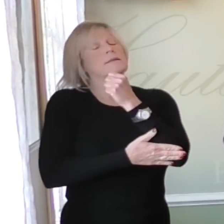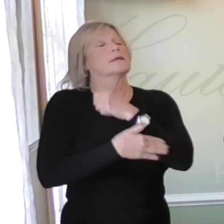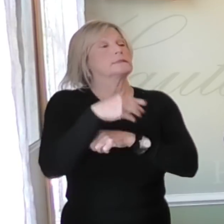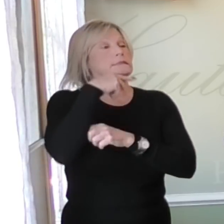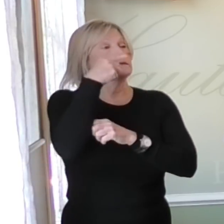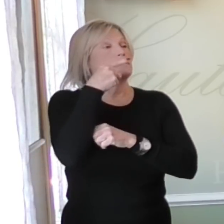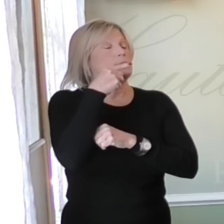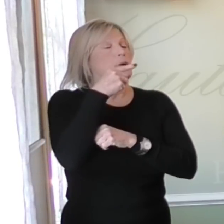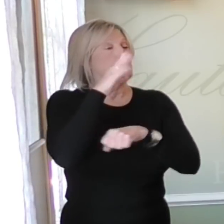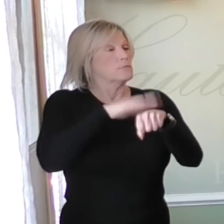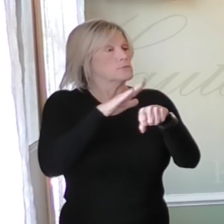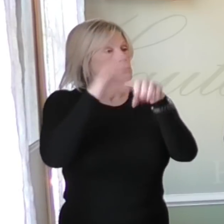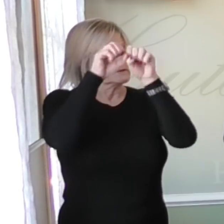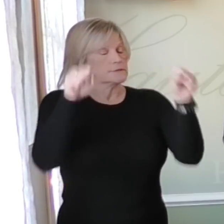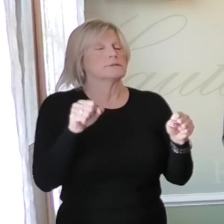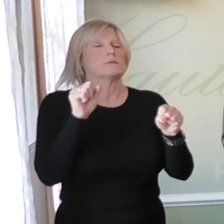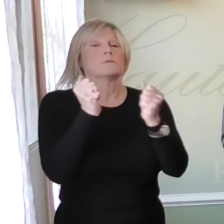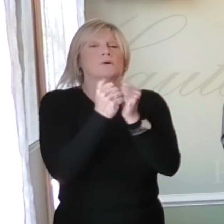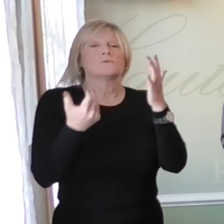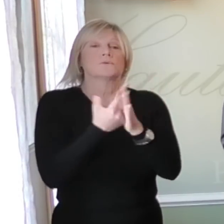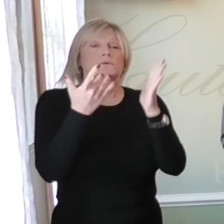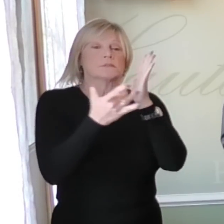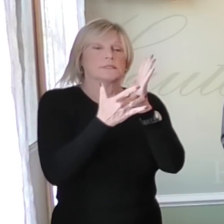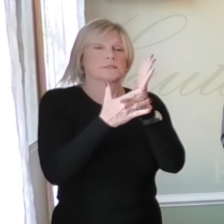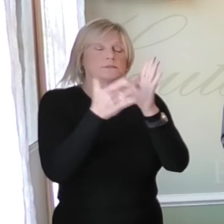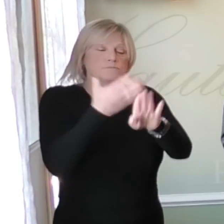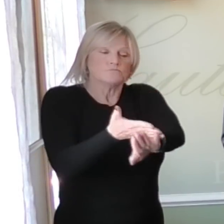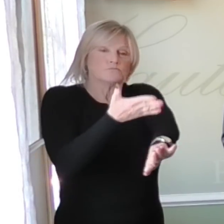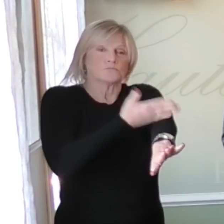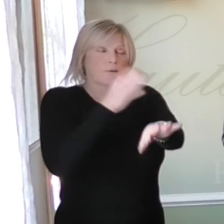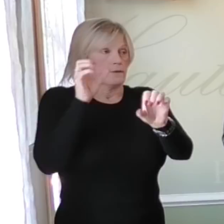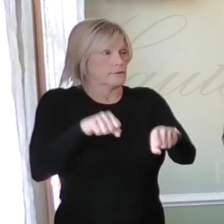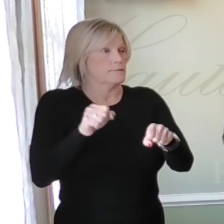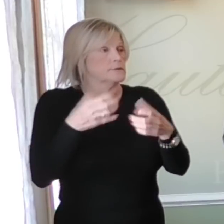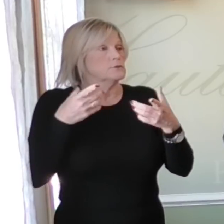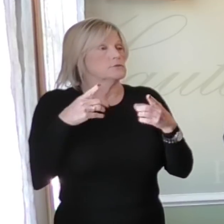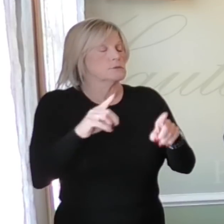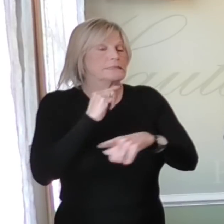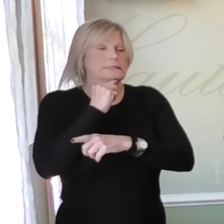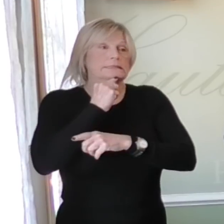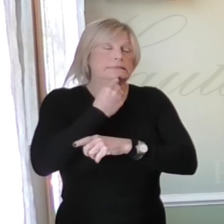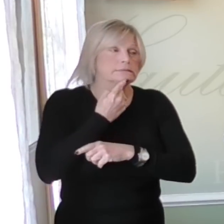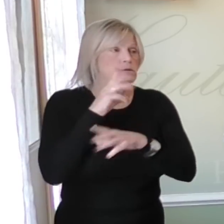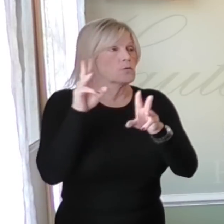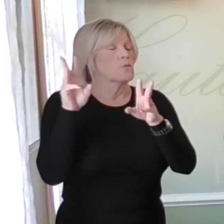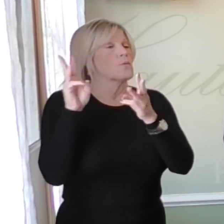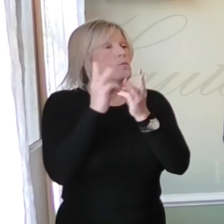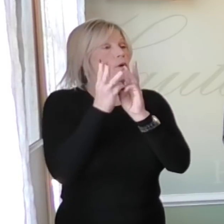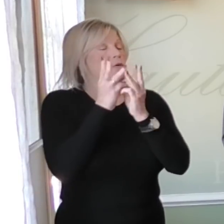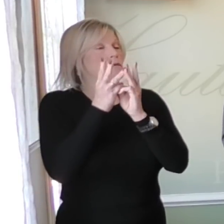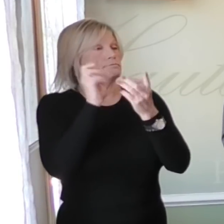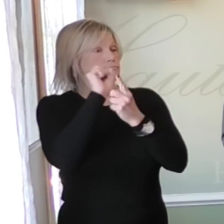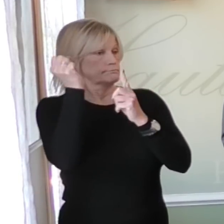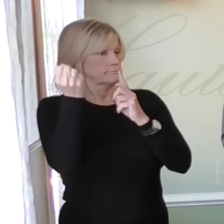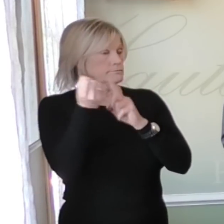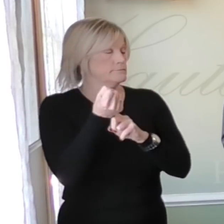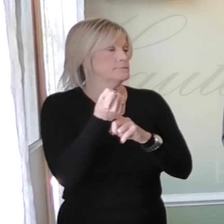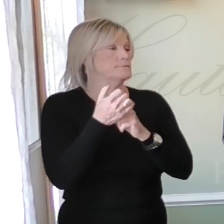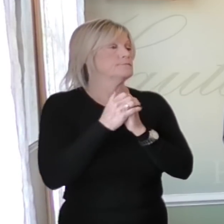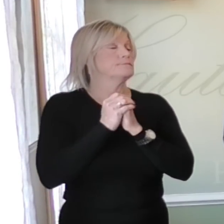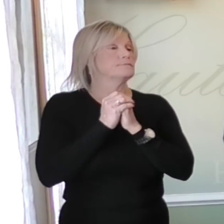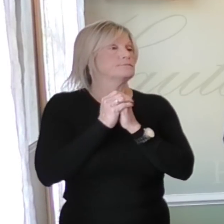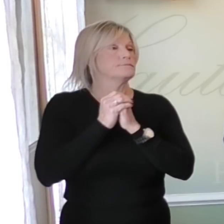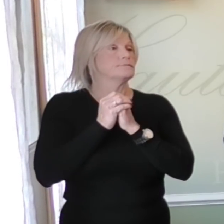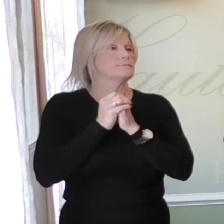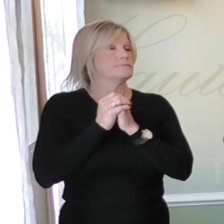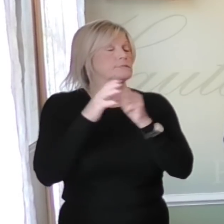with new technology to enhance capabilities during extreme weather conditions. Areas